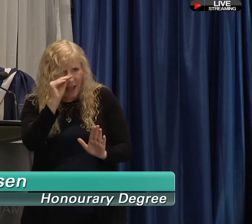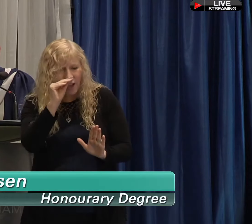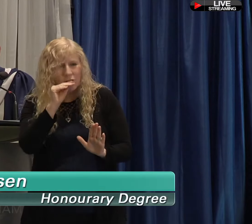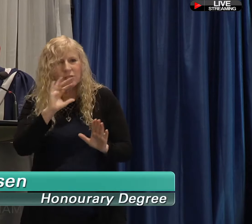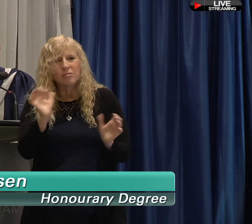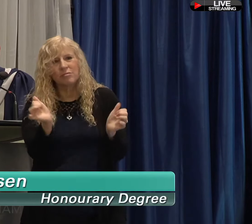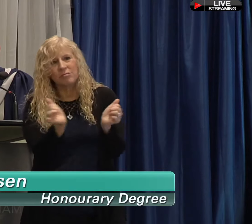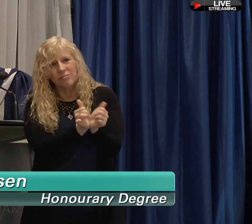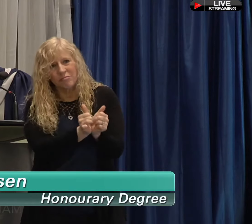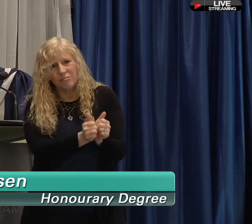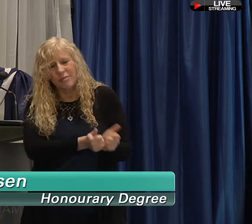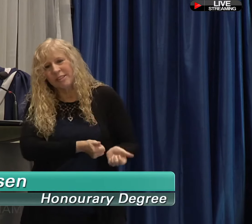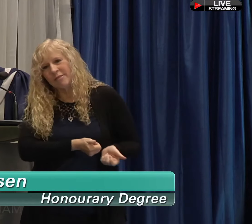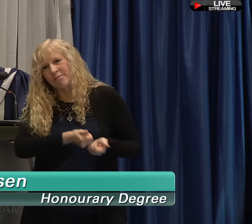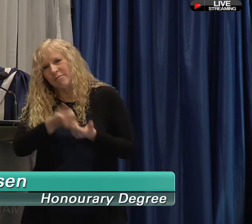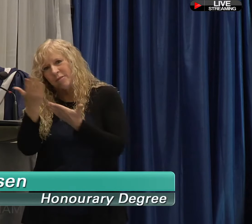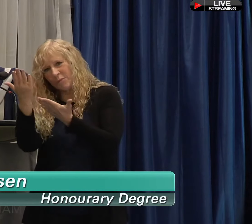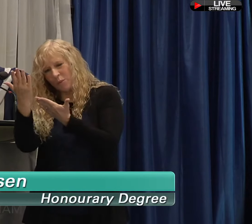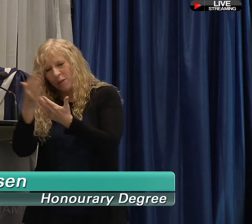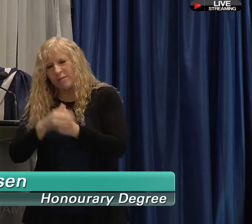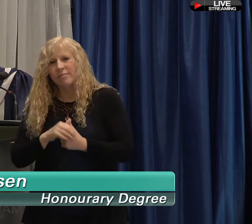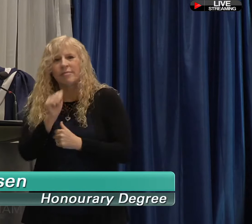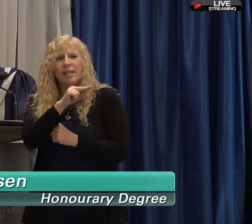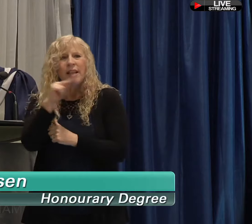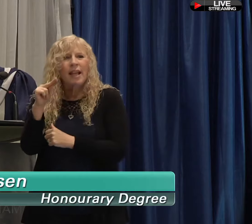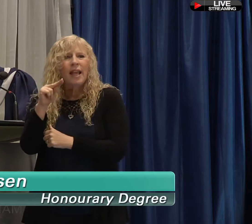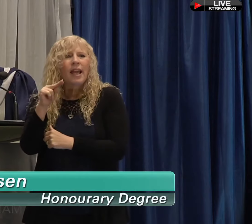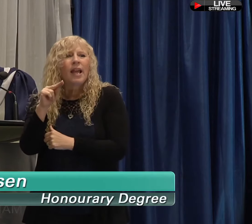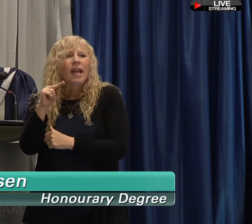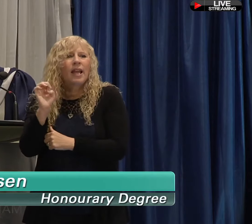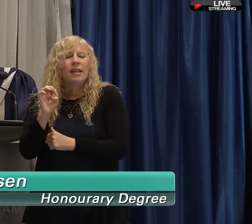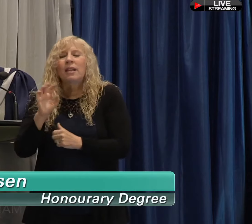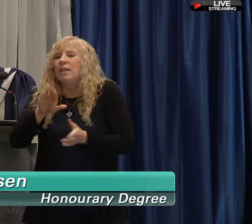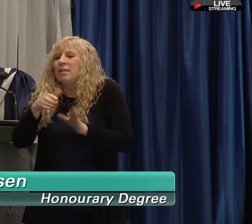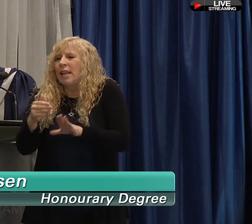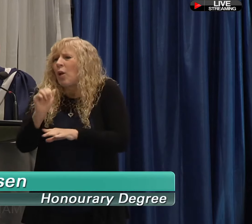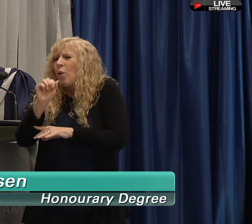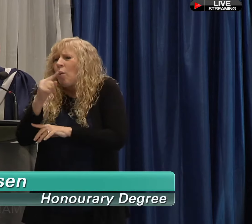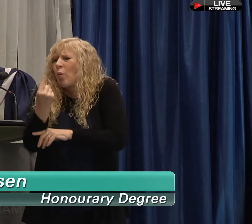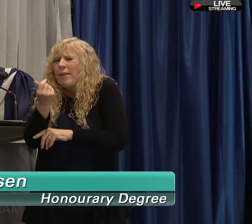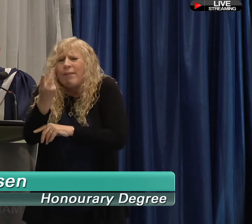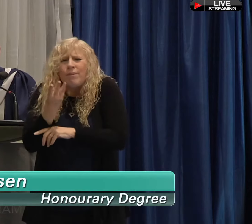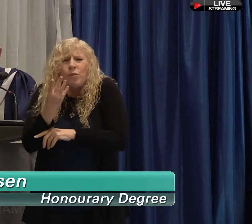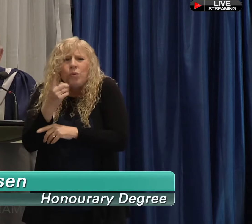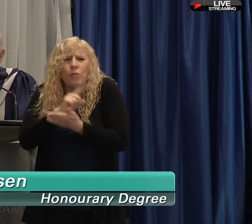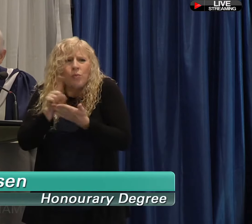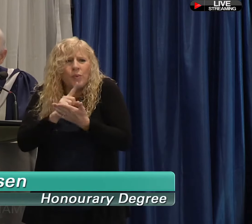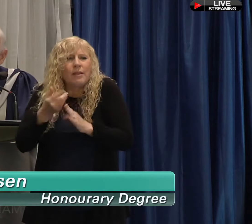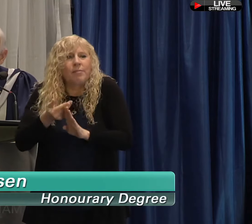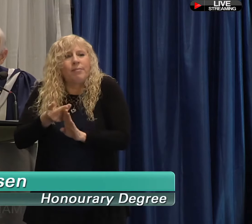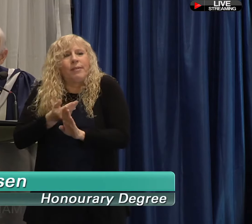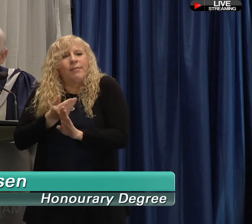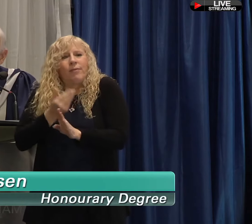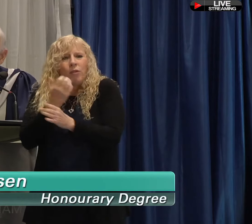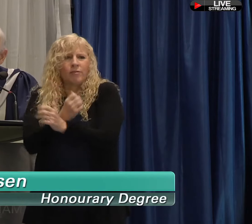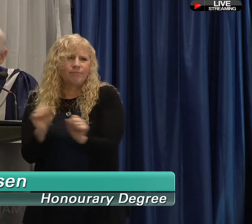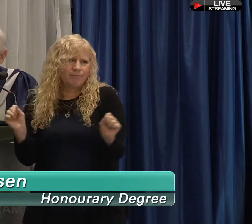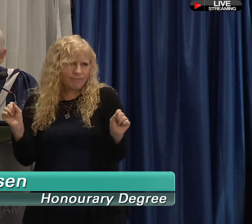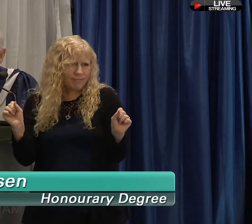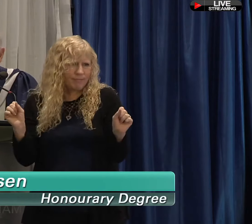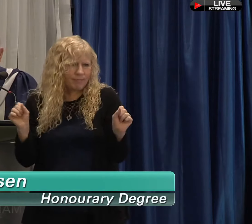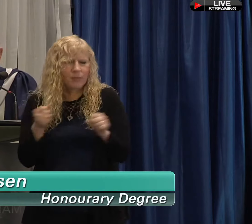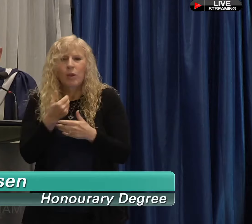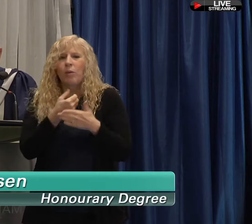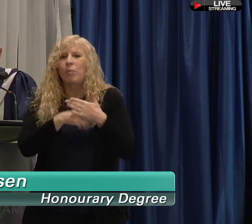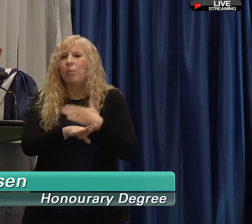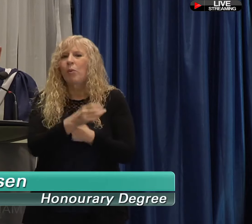deported. Anne died only a few weeks before liberation. Anne was born in